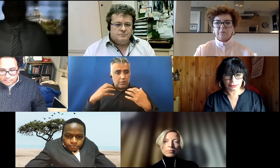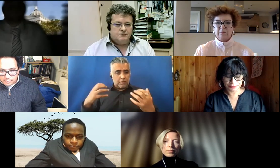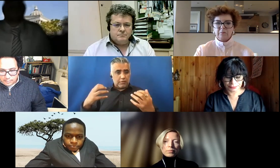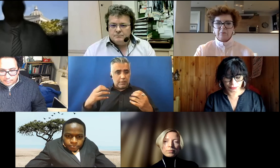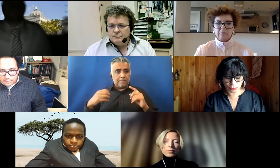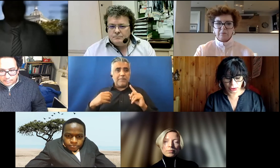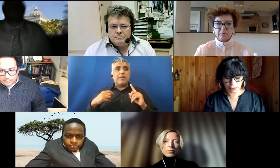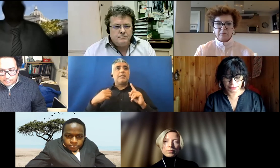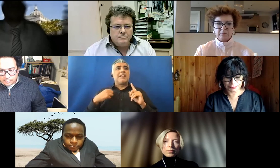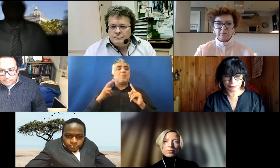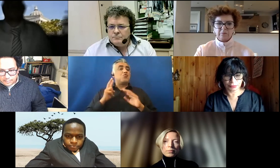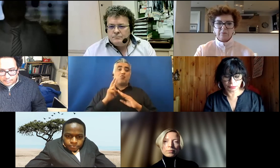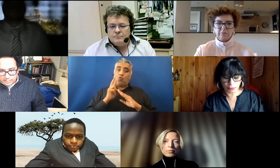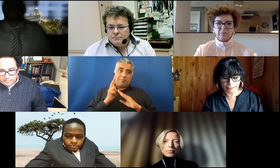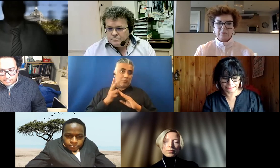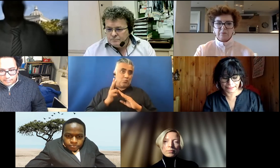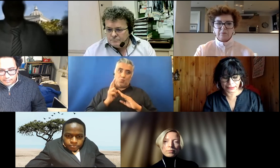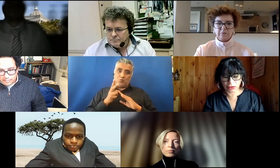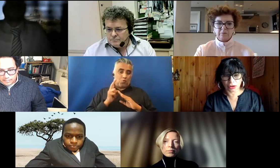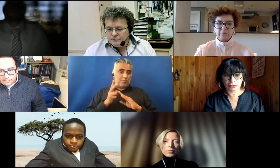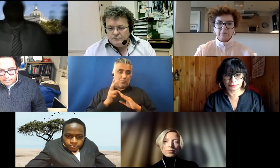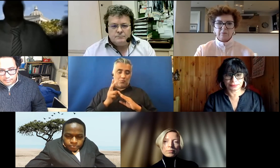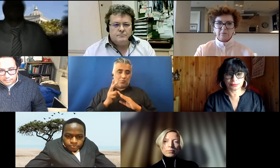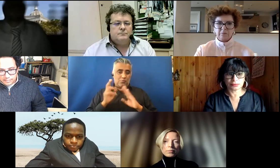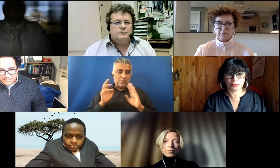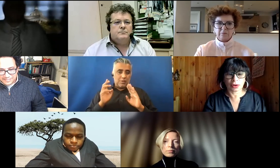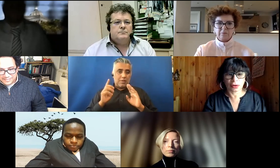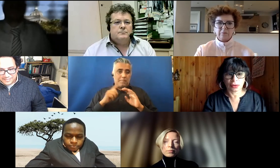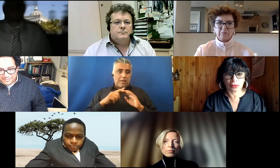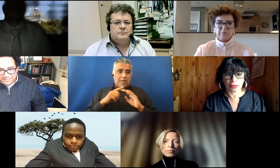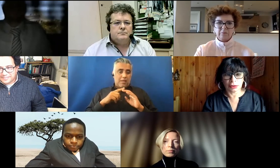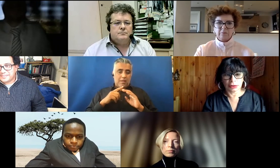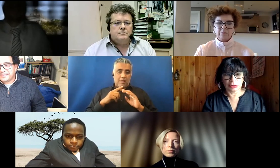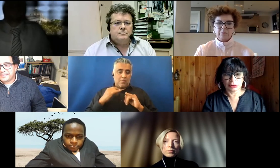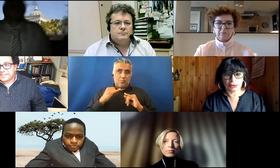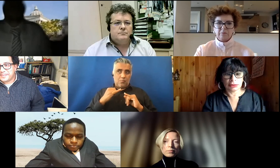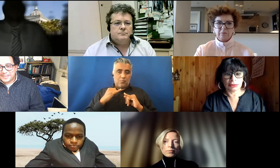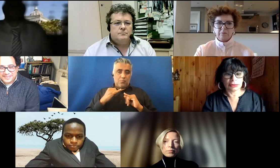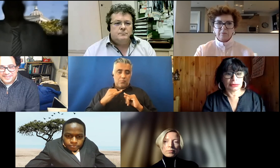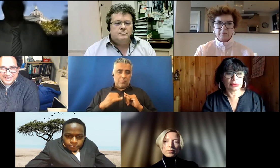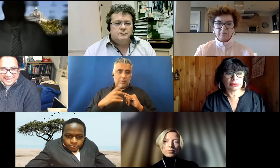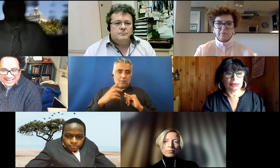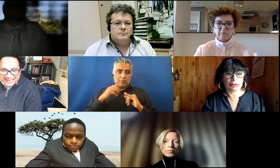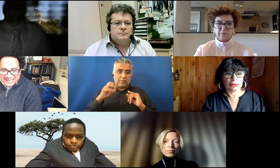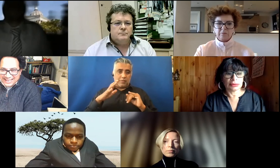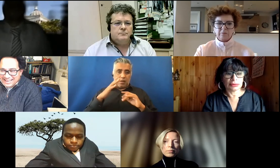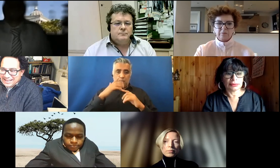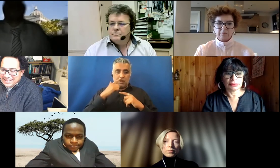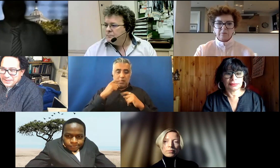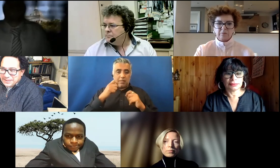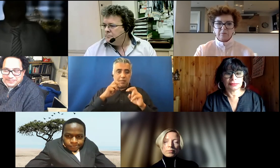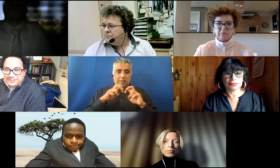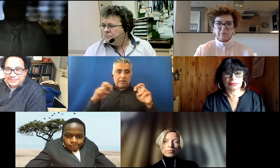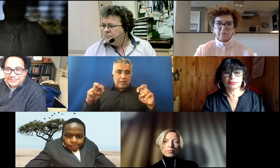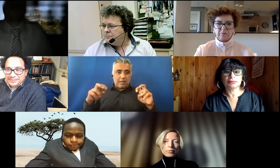We have 2 minutes till Aldo's final talk, which will be fantastic. This has been a really interesting panel, and I do